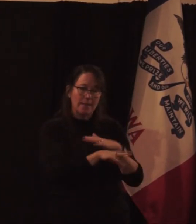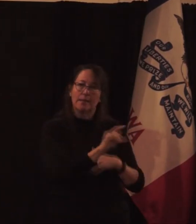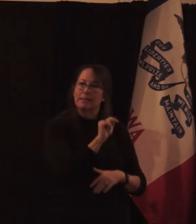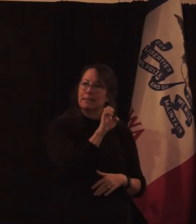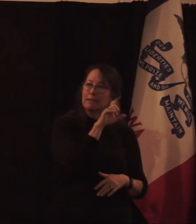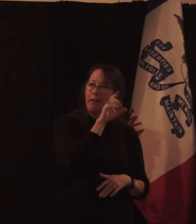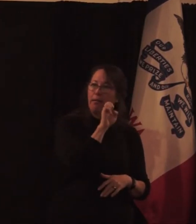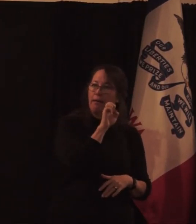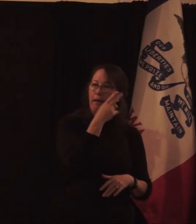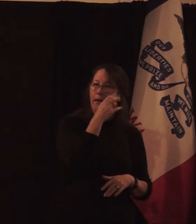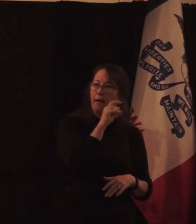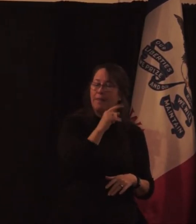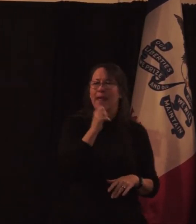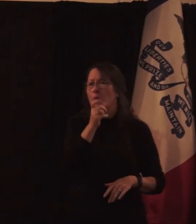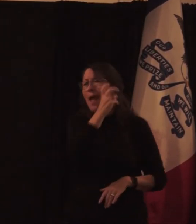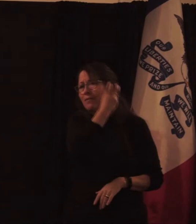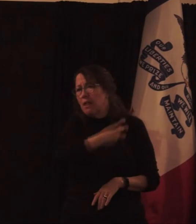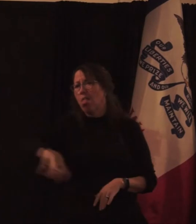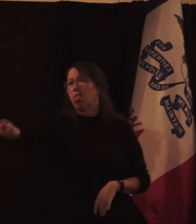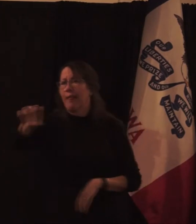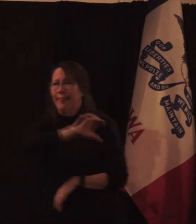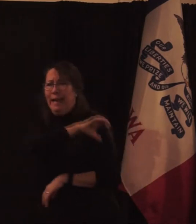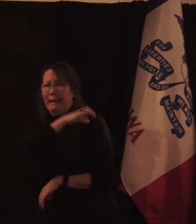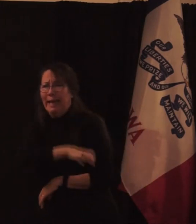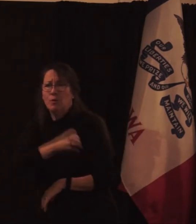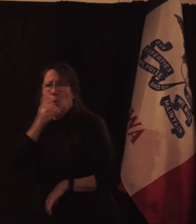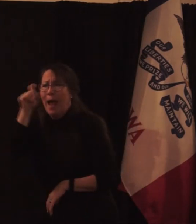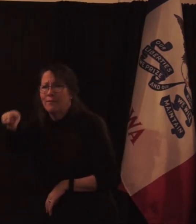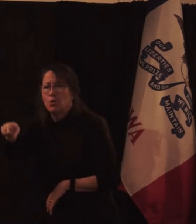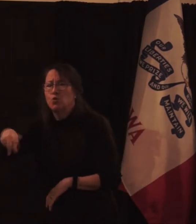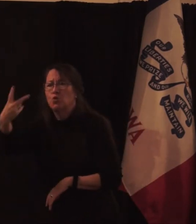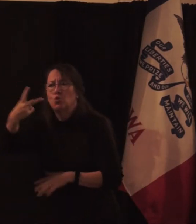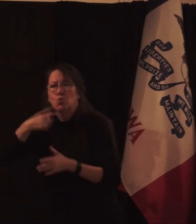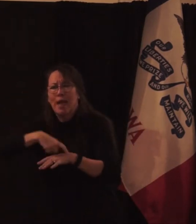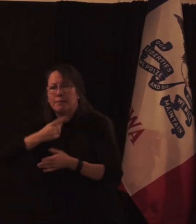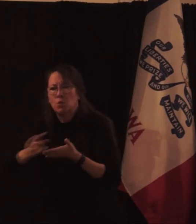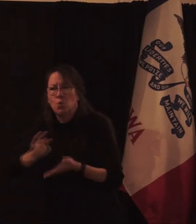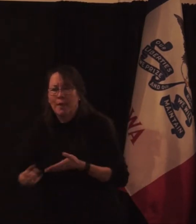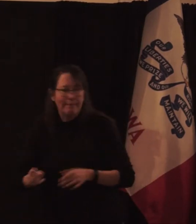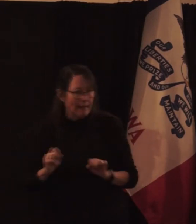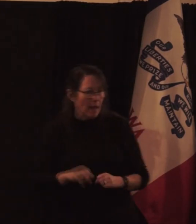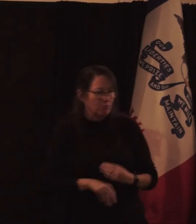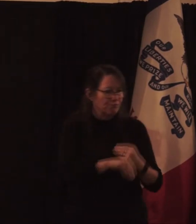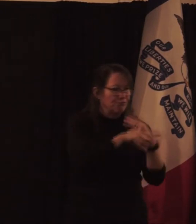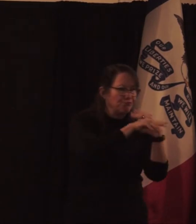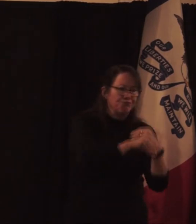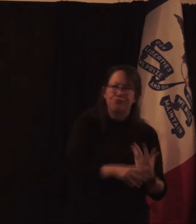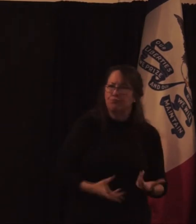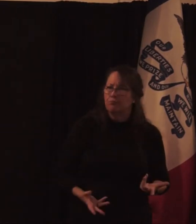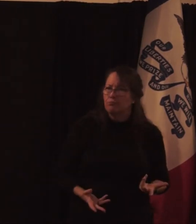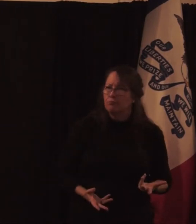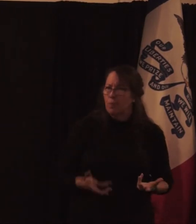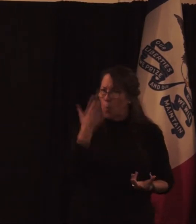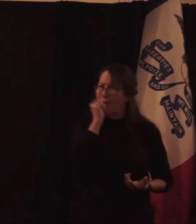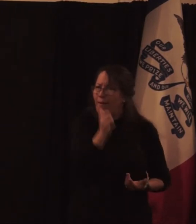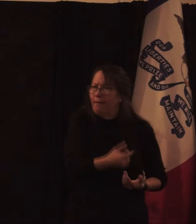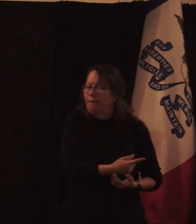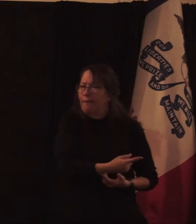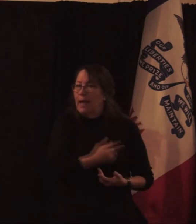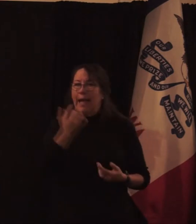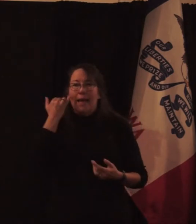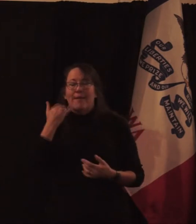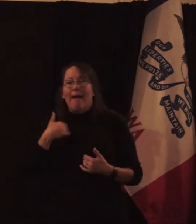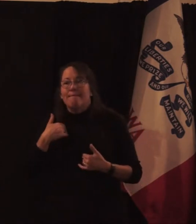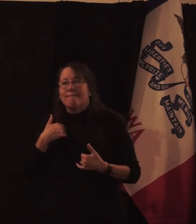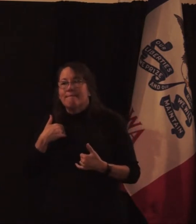persons with disabilities, they don't have to go to that clinic twice a week or three times a month. But if